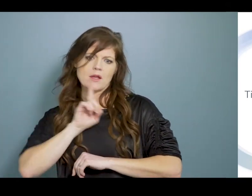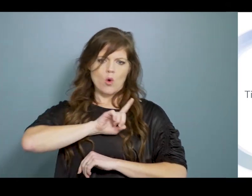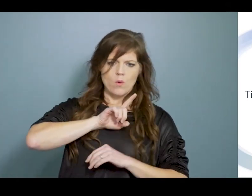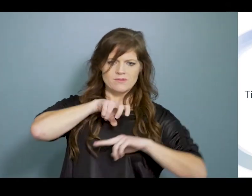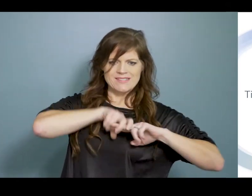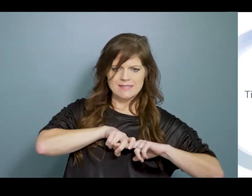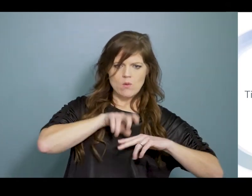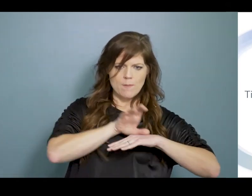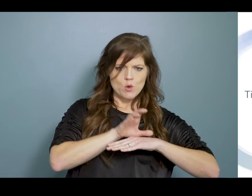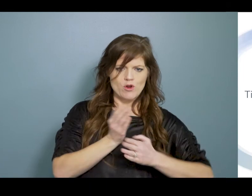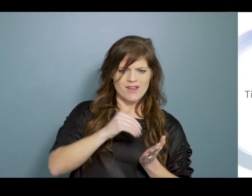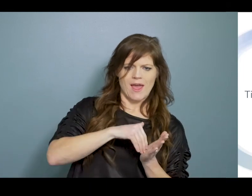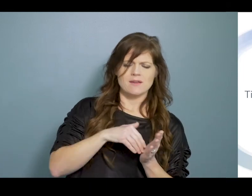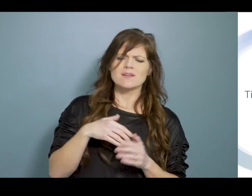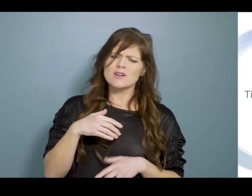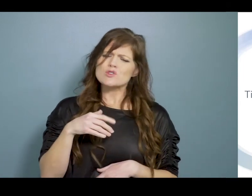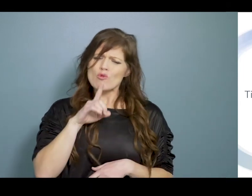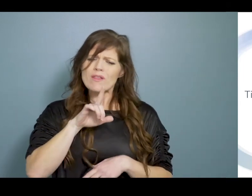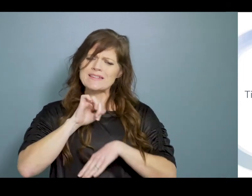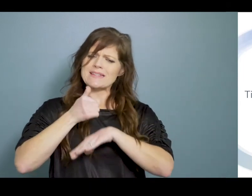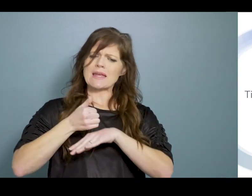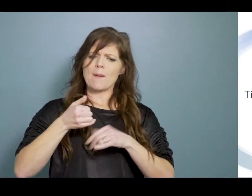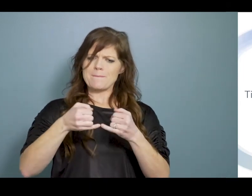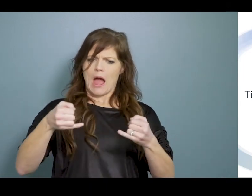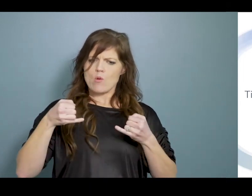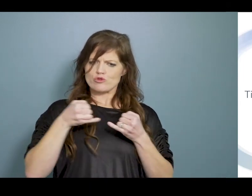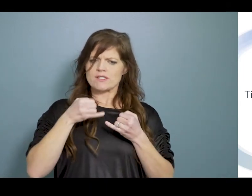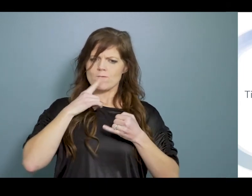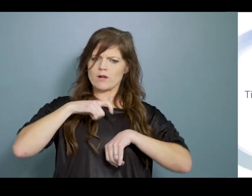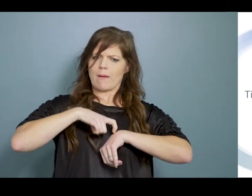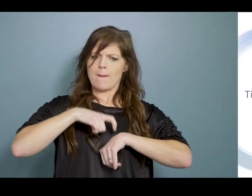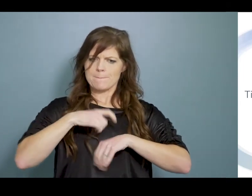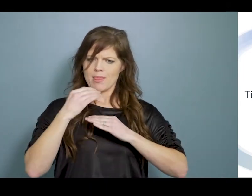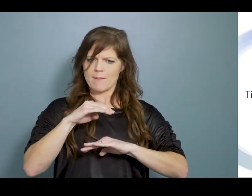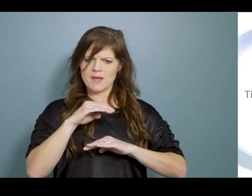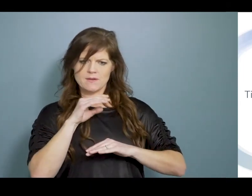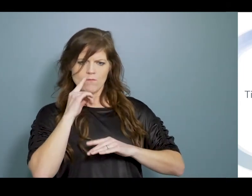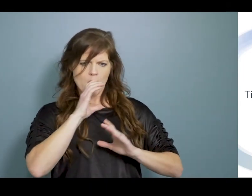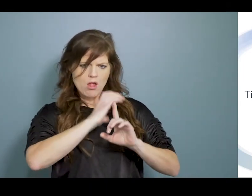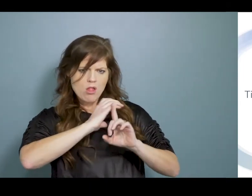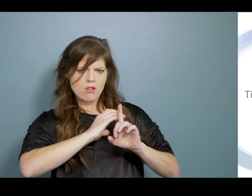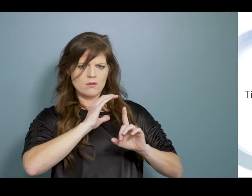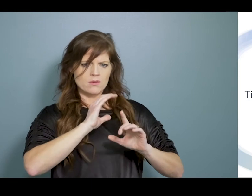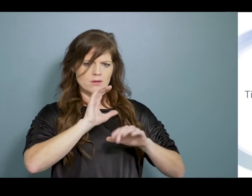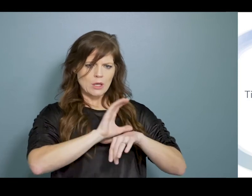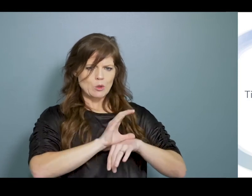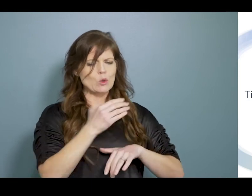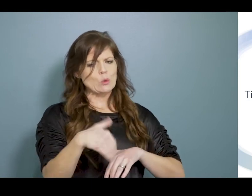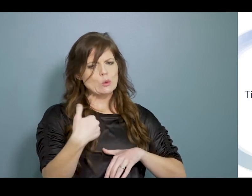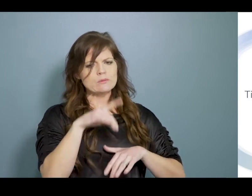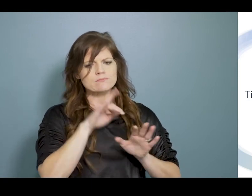But setting some boundaries around that, I think, is really important. And then opportunities for action. I